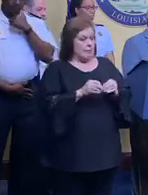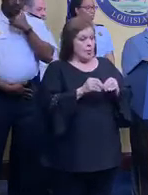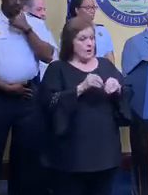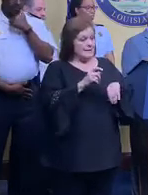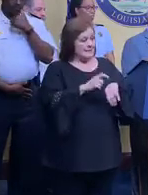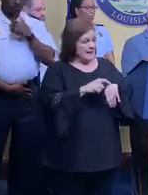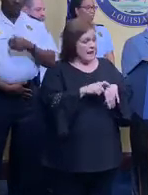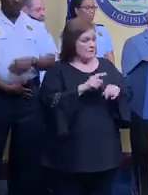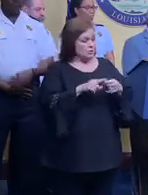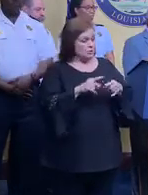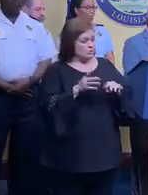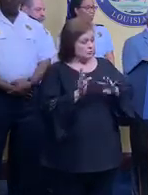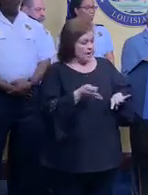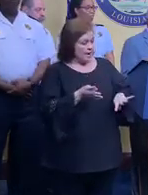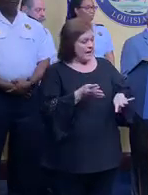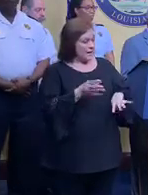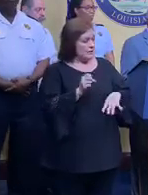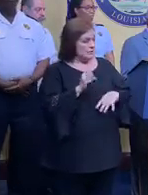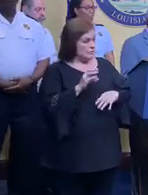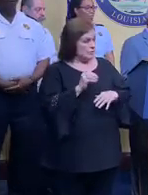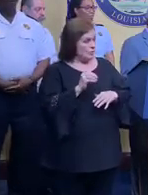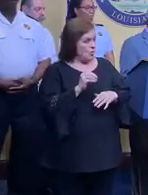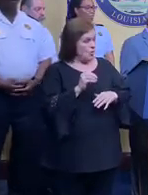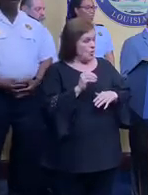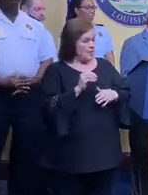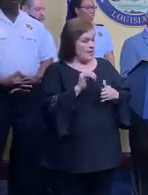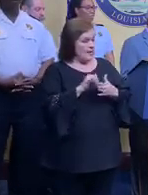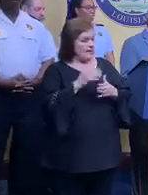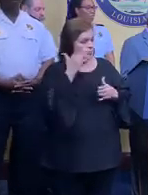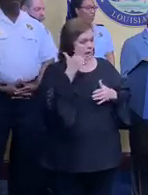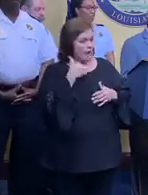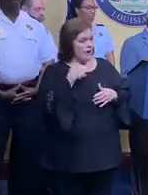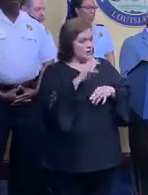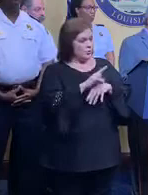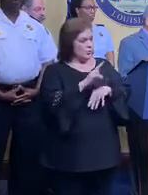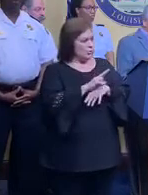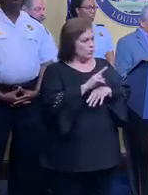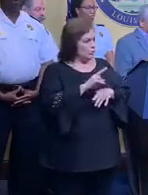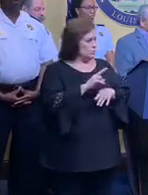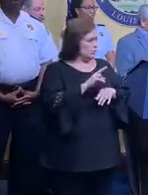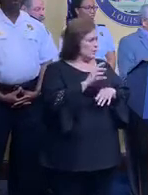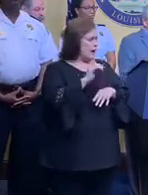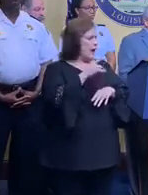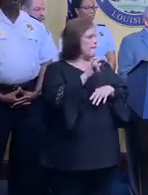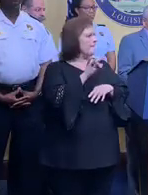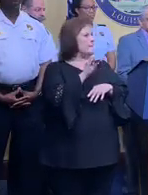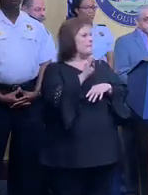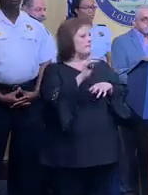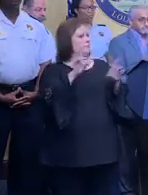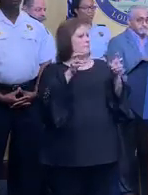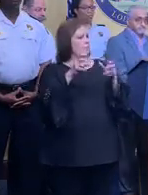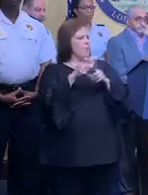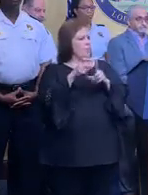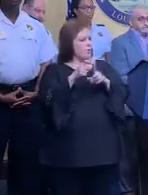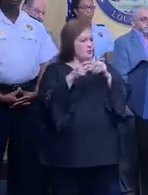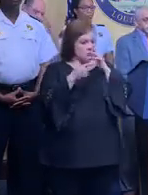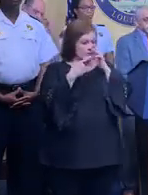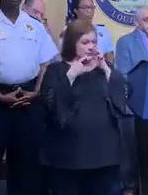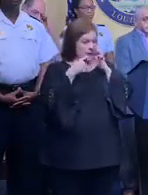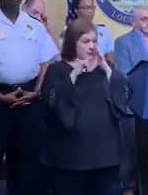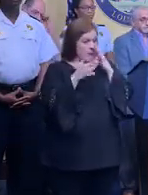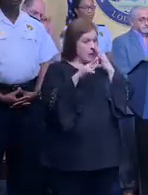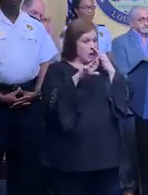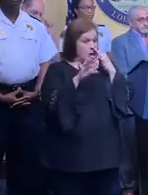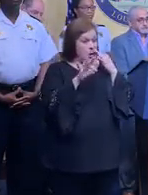it's insignificant in terms of the overall operation. That's why I use the word optimum. Jessica Williams, the advocate. In light of the disturbance in the